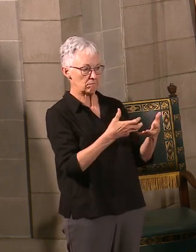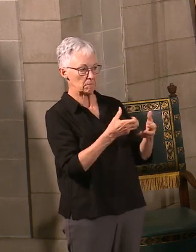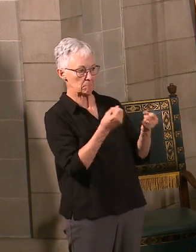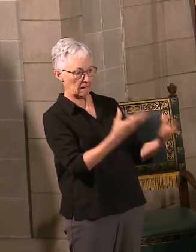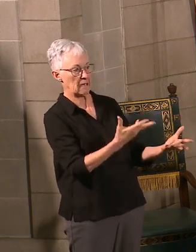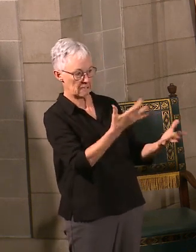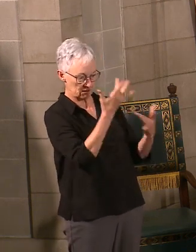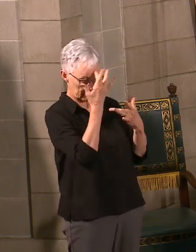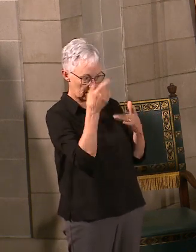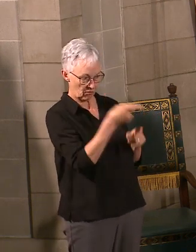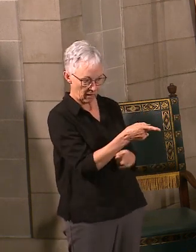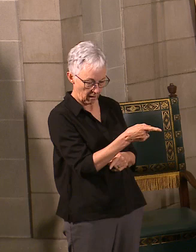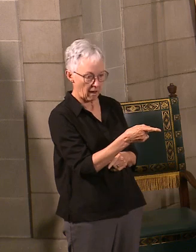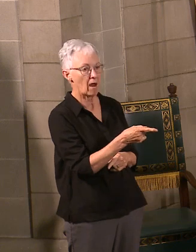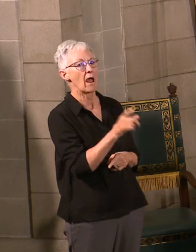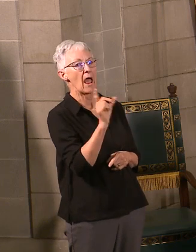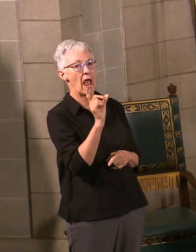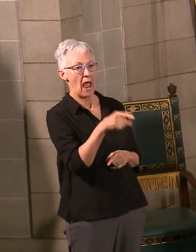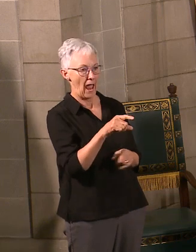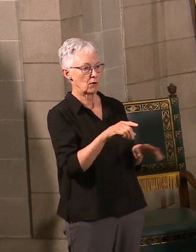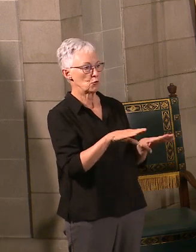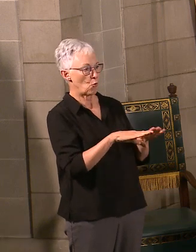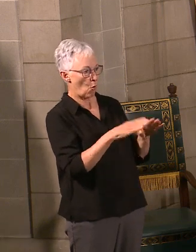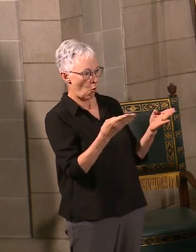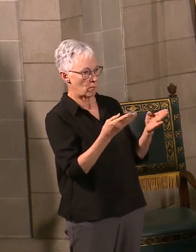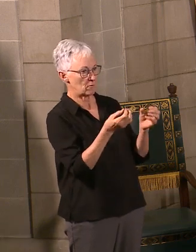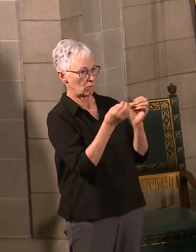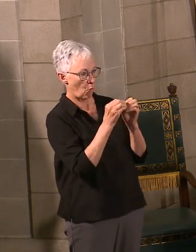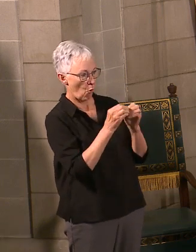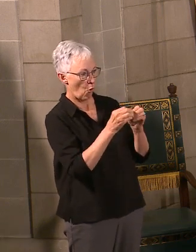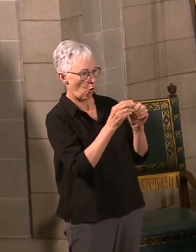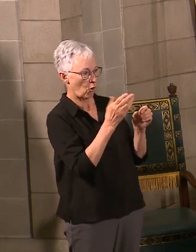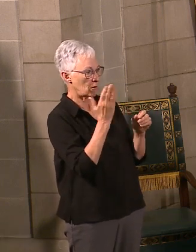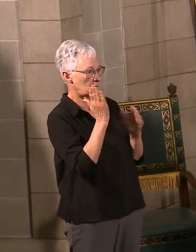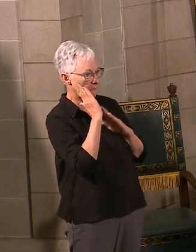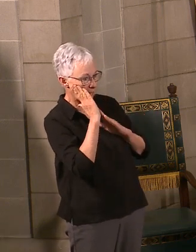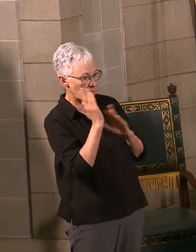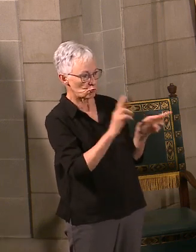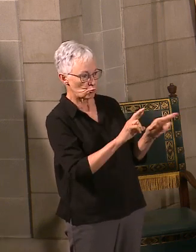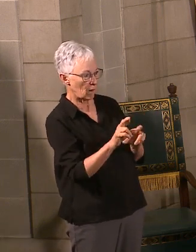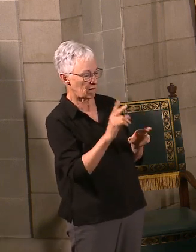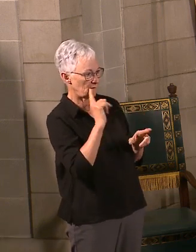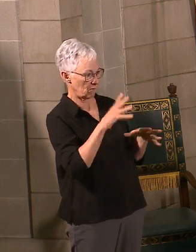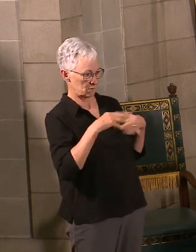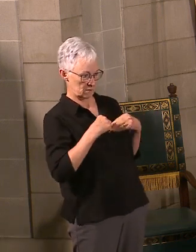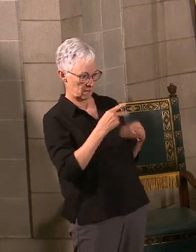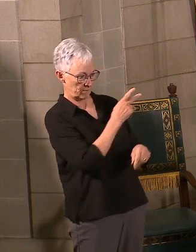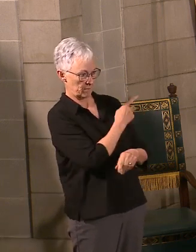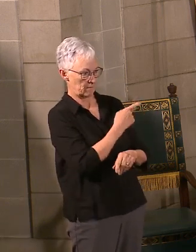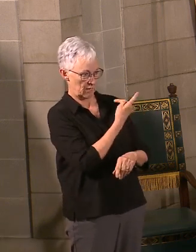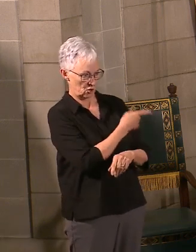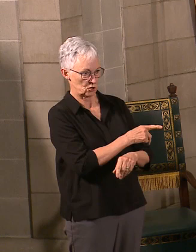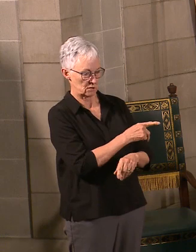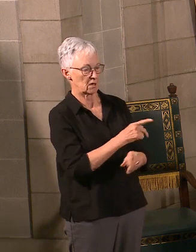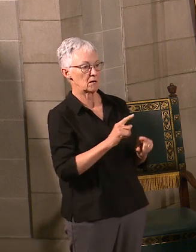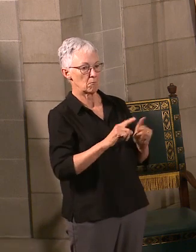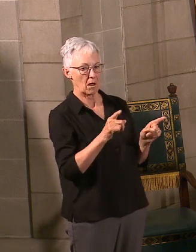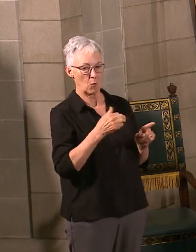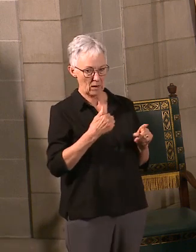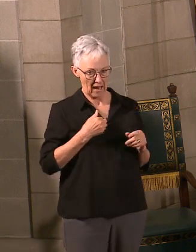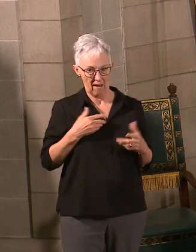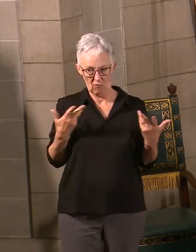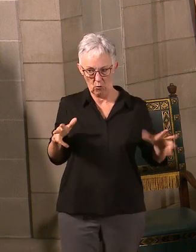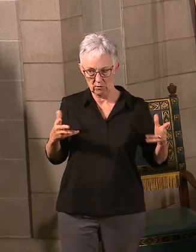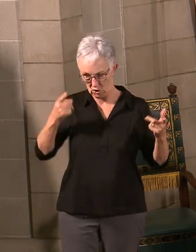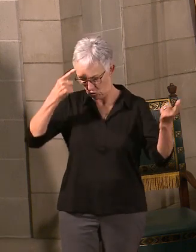by the hospitals in their system, but as Dr. Anton said, every hospital in Nebraska has stepped up to say, hey, we will take patients, we will be a part of